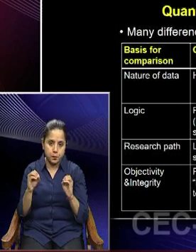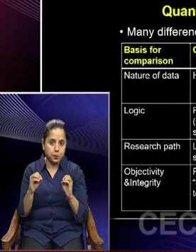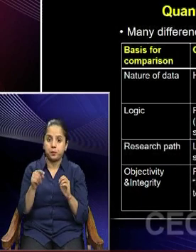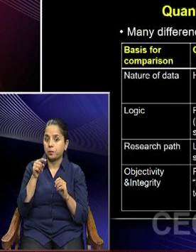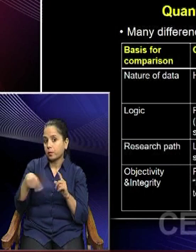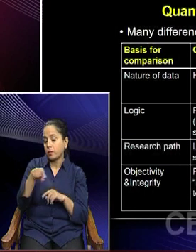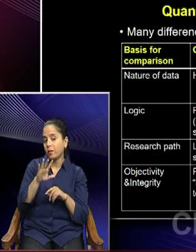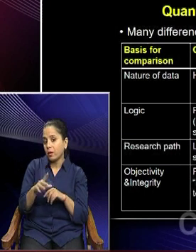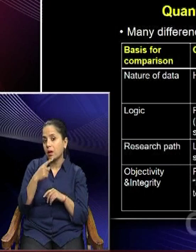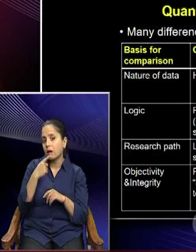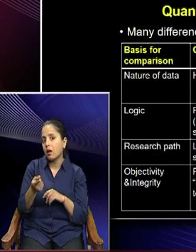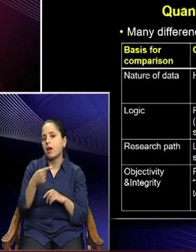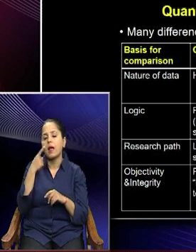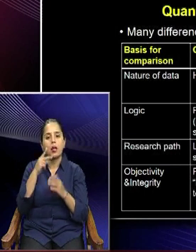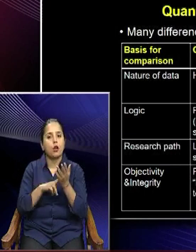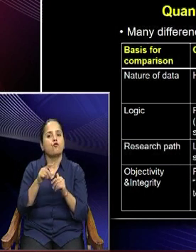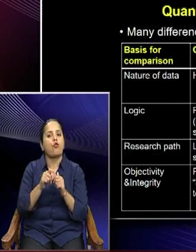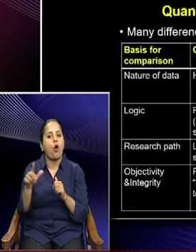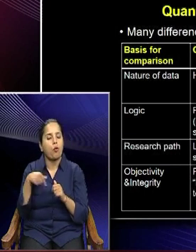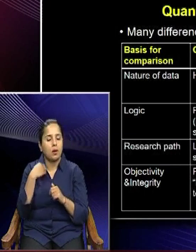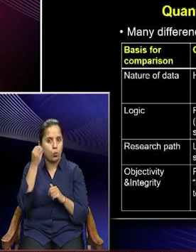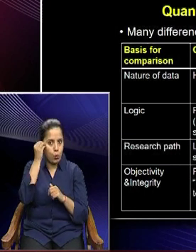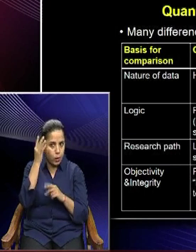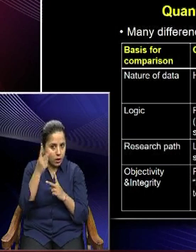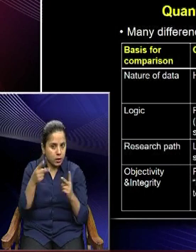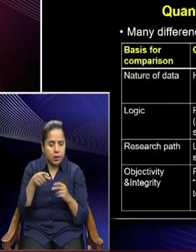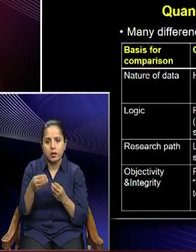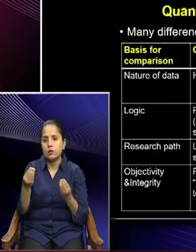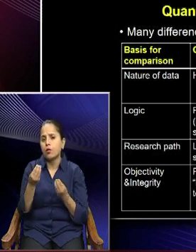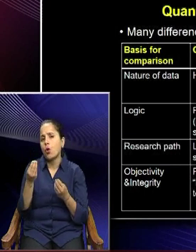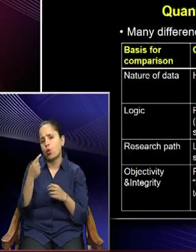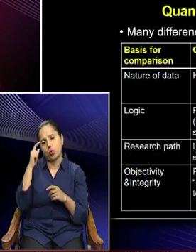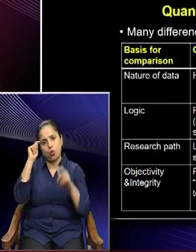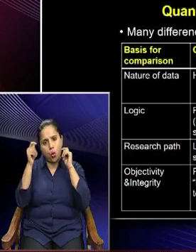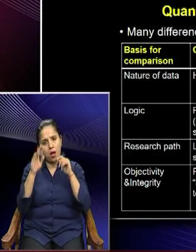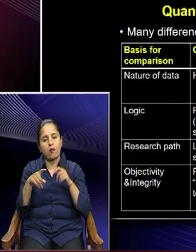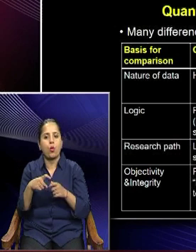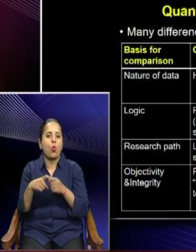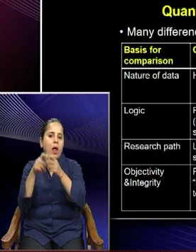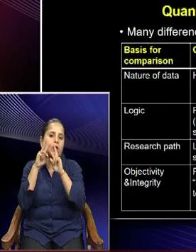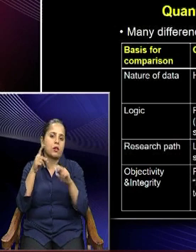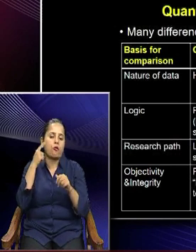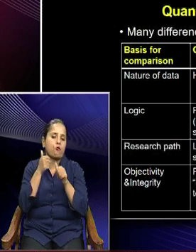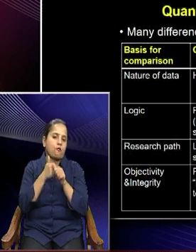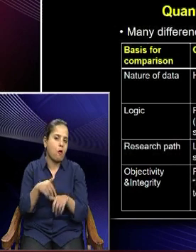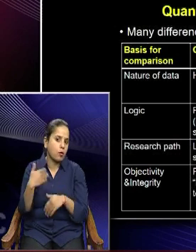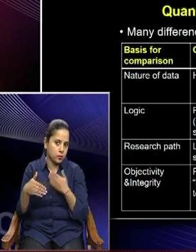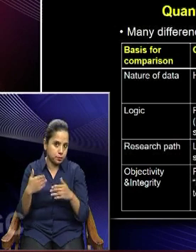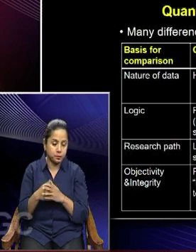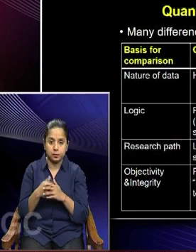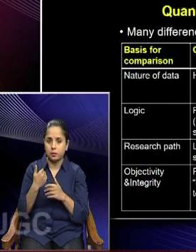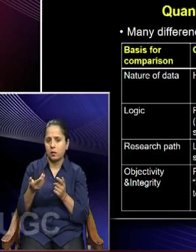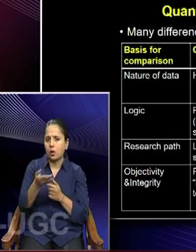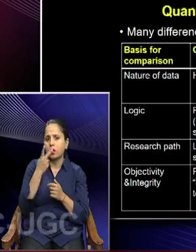we take into account the informal folk wisdom, and there are fewer rules in qualitative research to follow. So, less